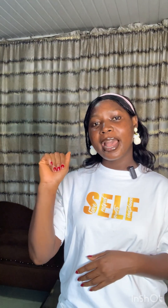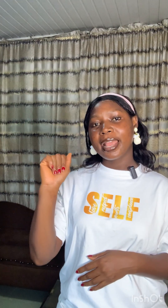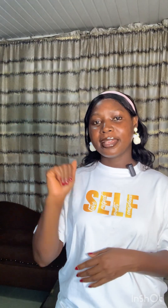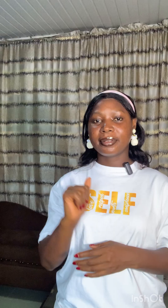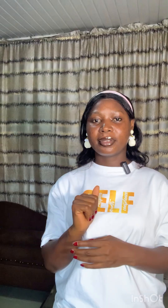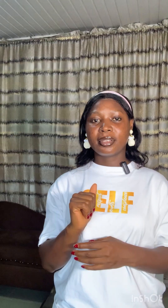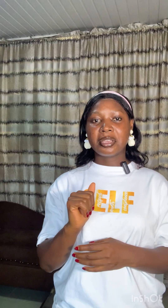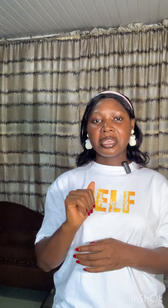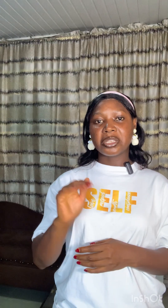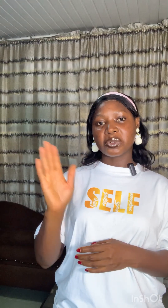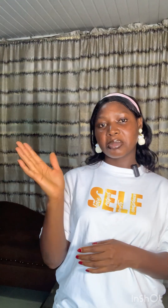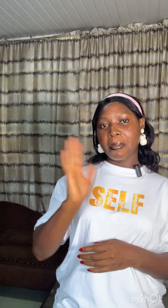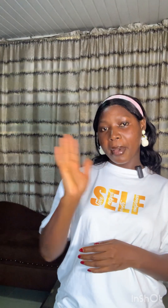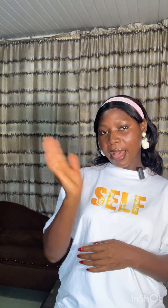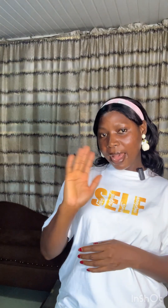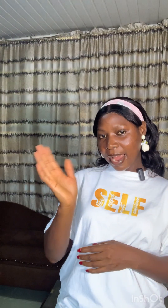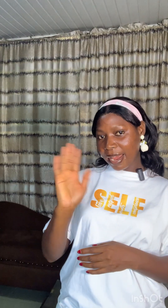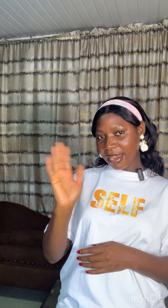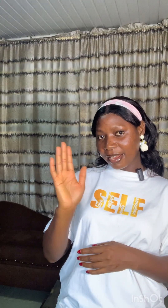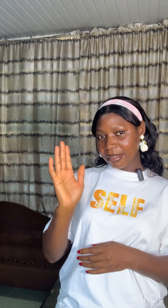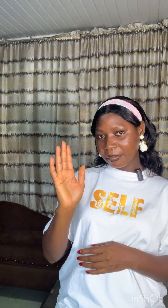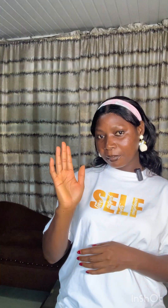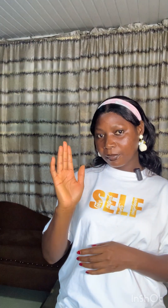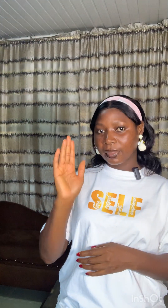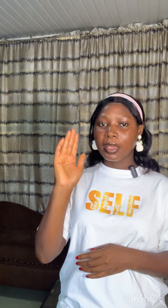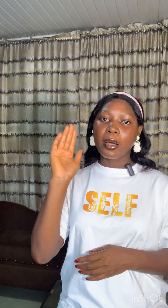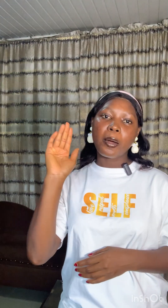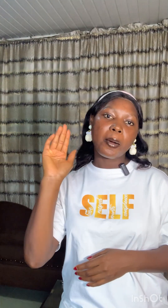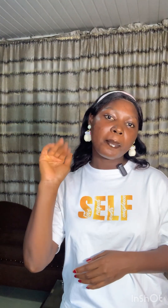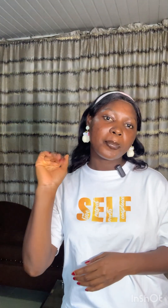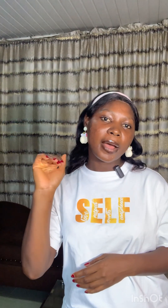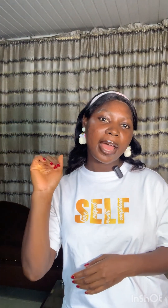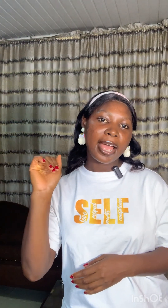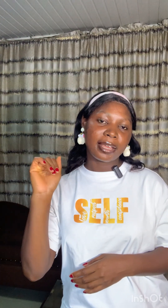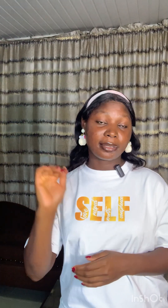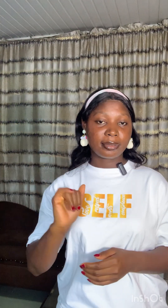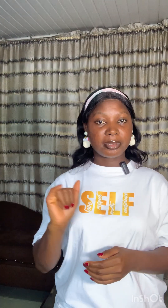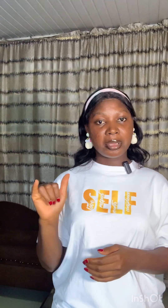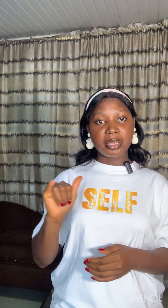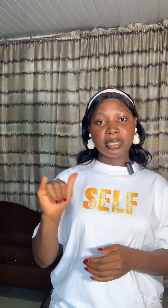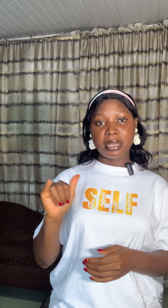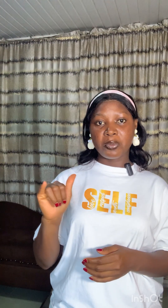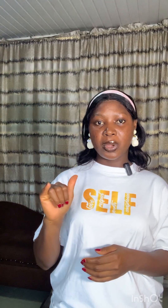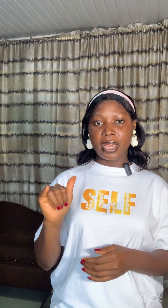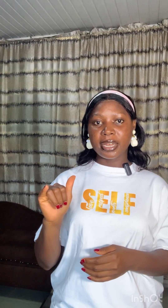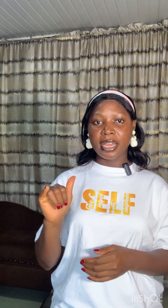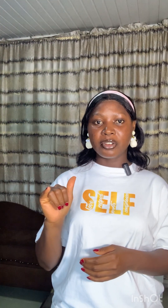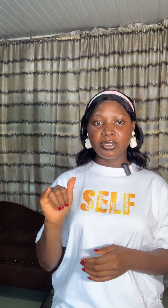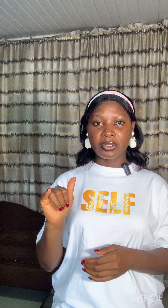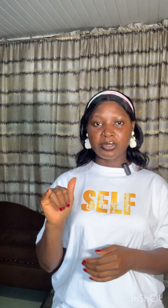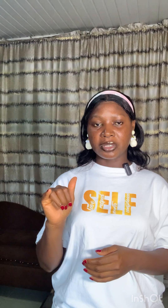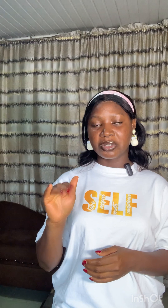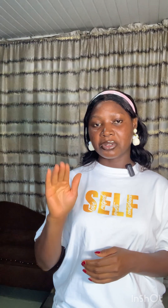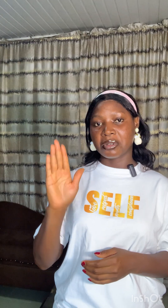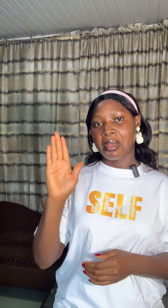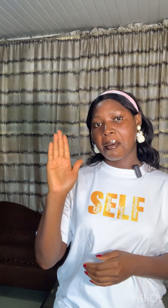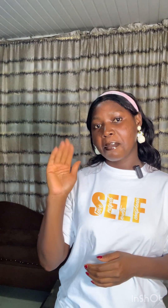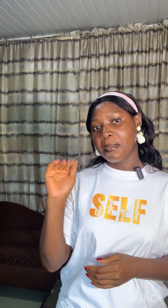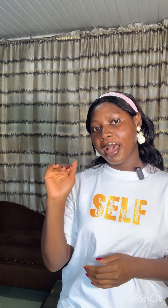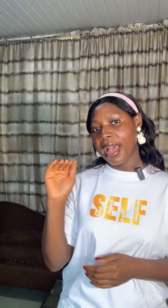Bye. It could be bye or bye. Same way at the end of your conversation.